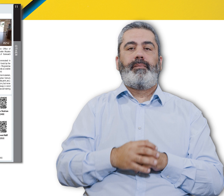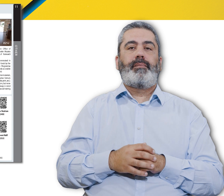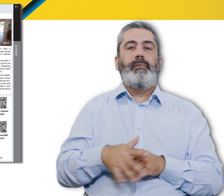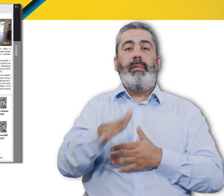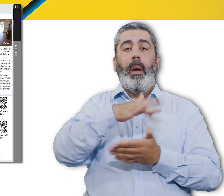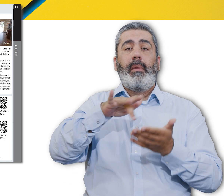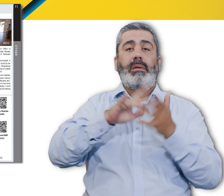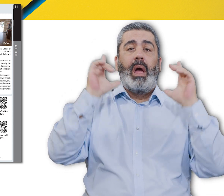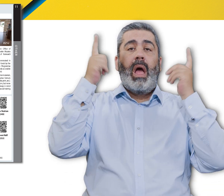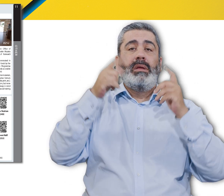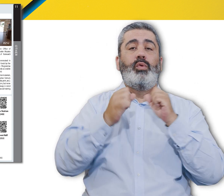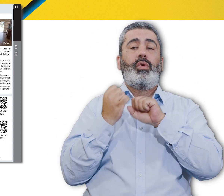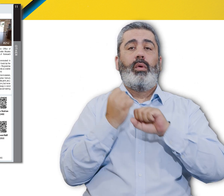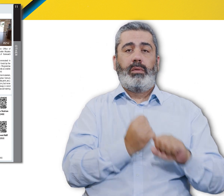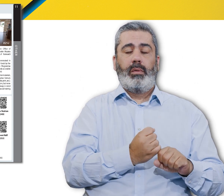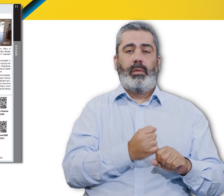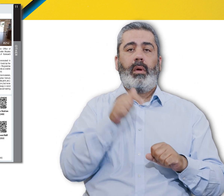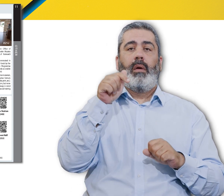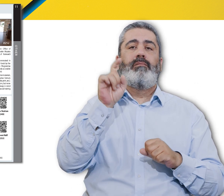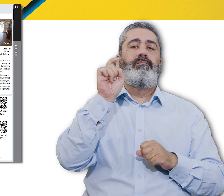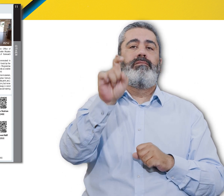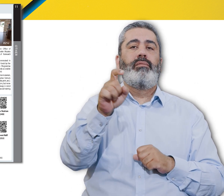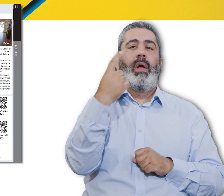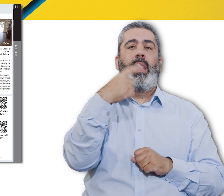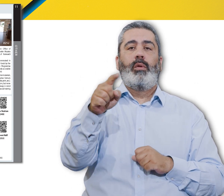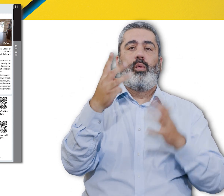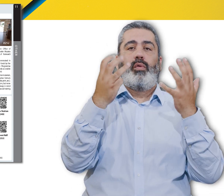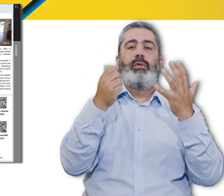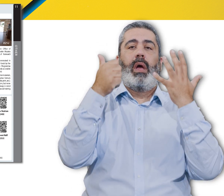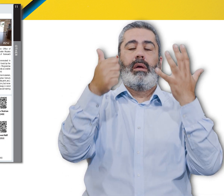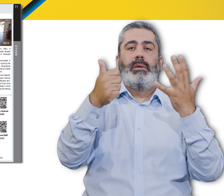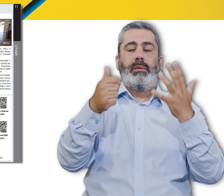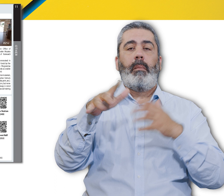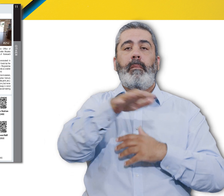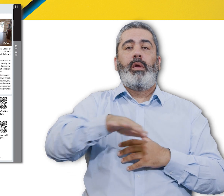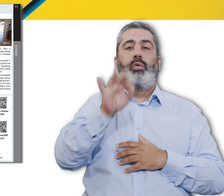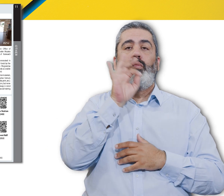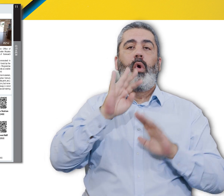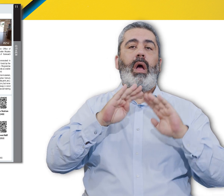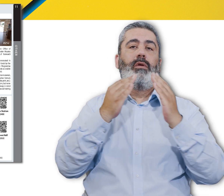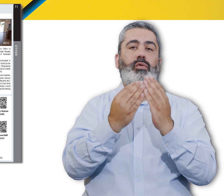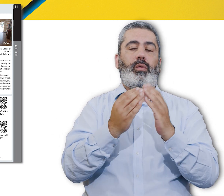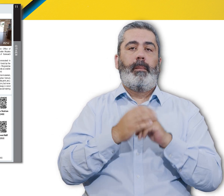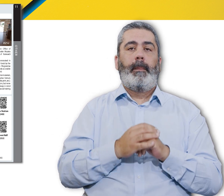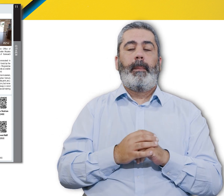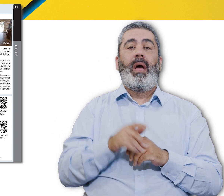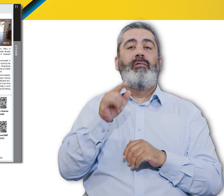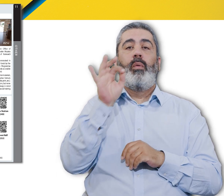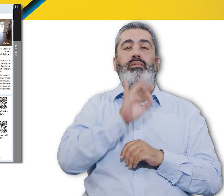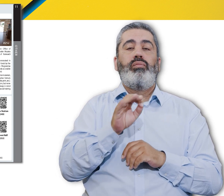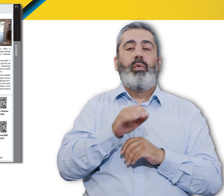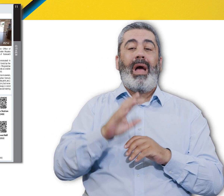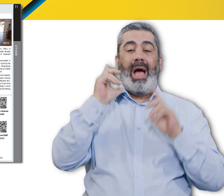number 186, area, Castle. The square on the northern part of the St. George